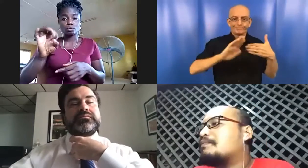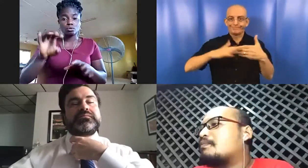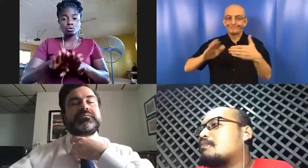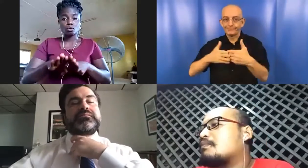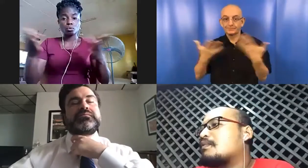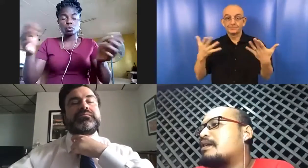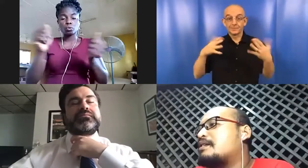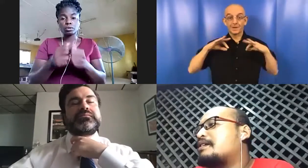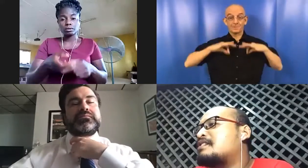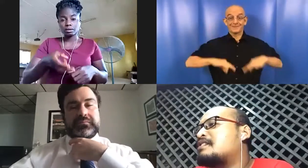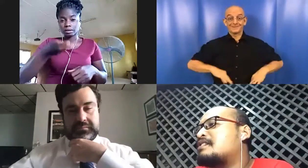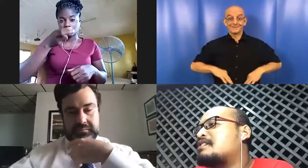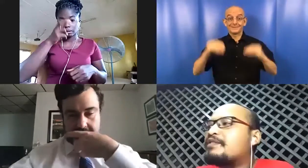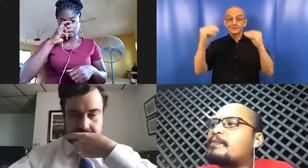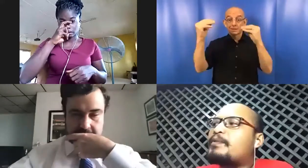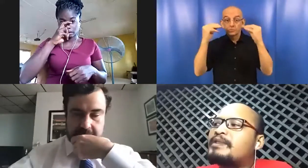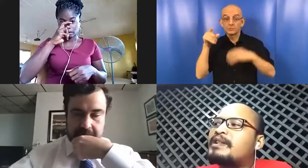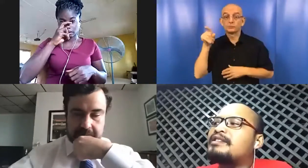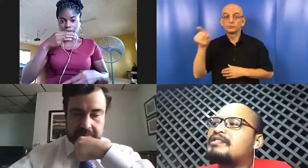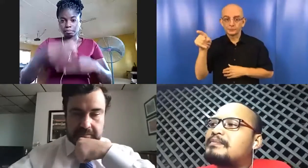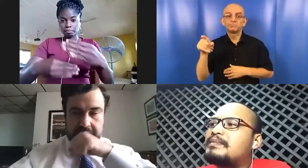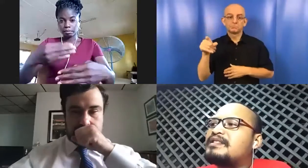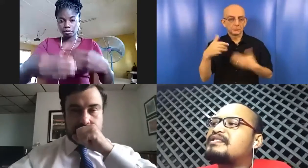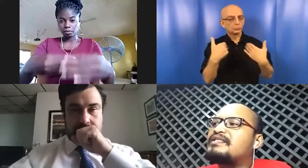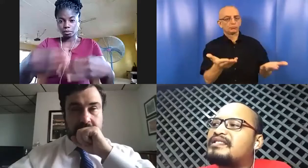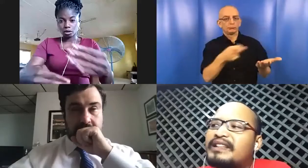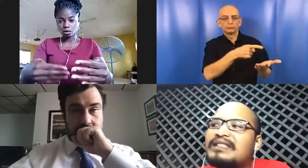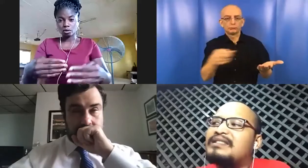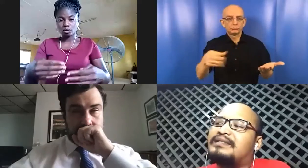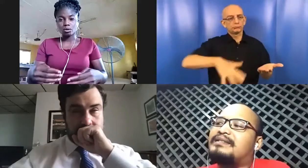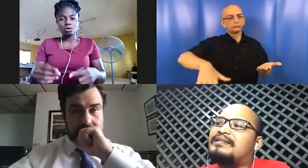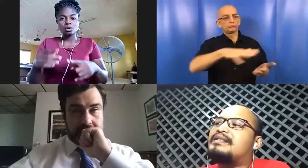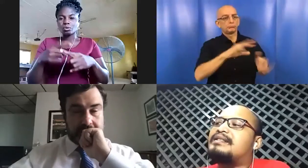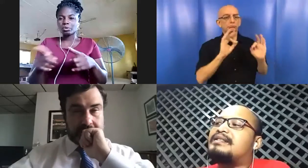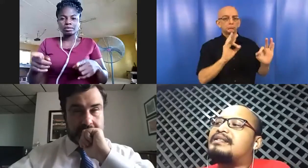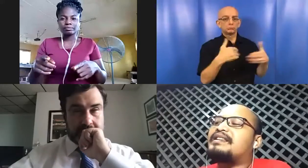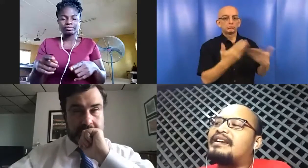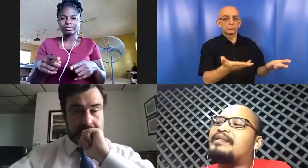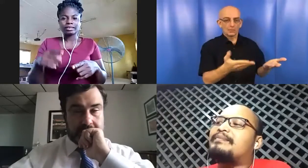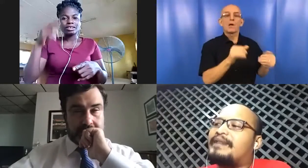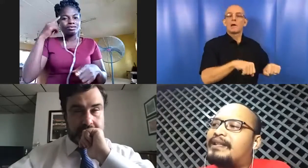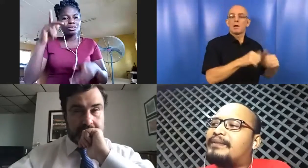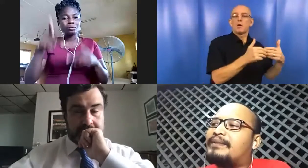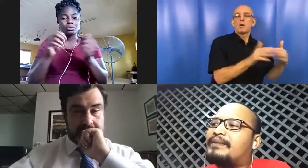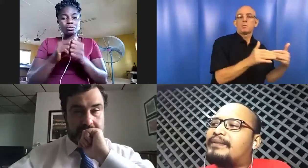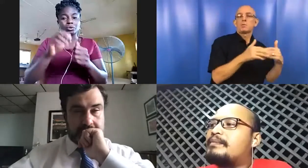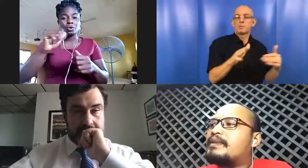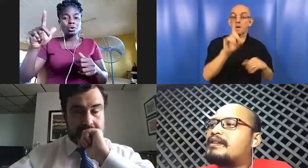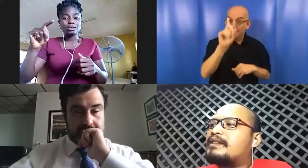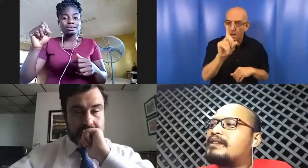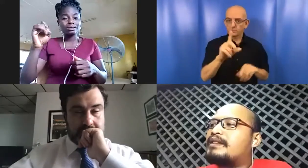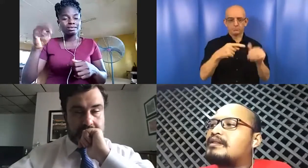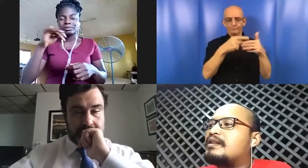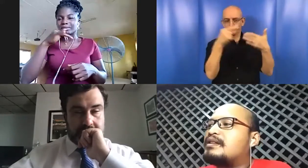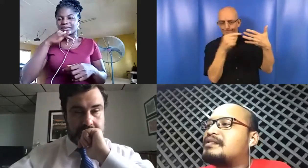But the reasonable education for person with autism is still not yet met because